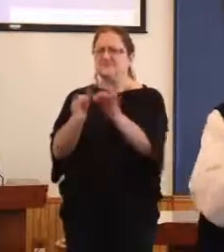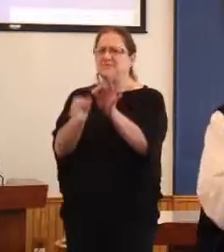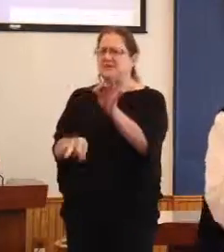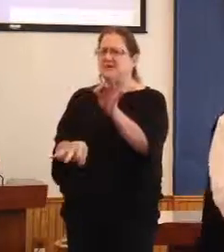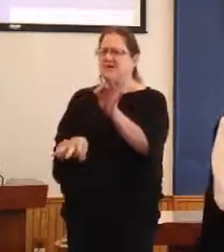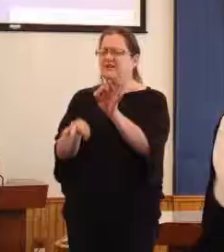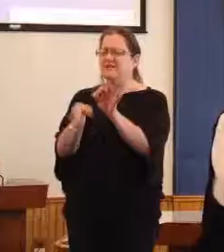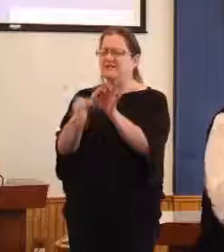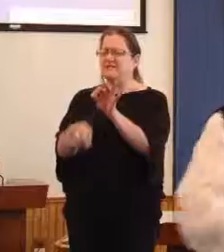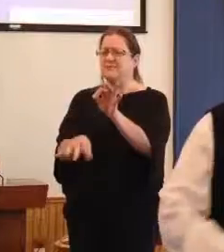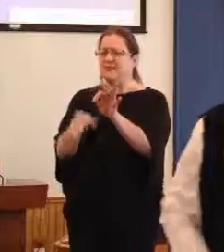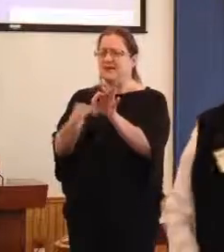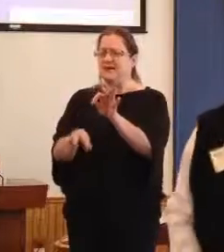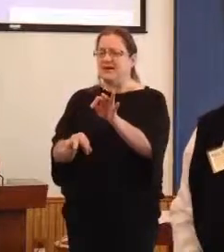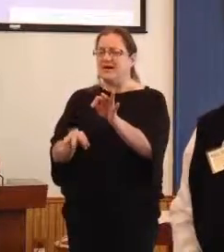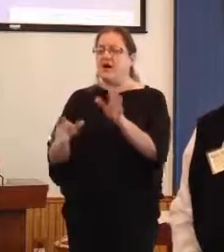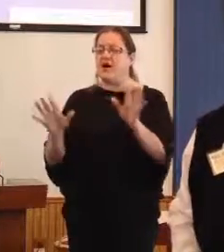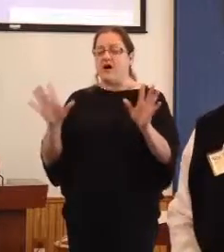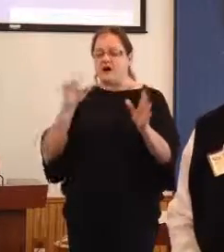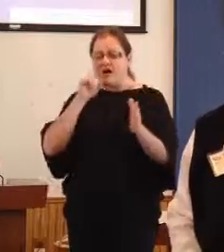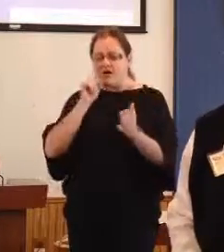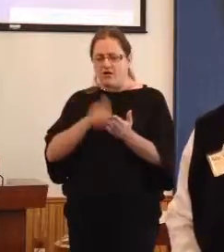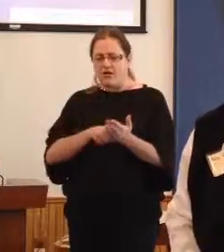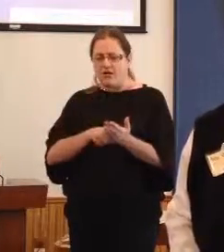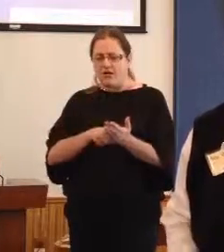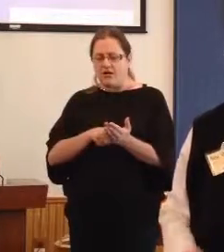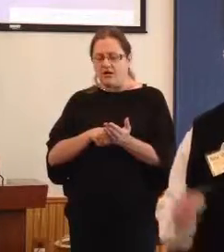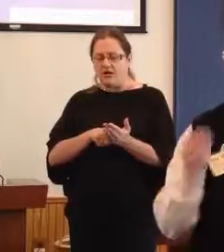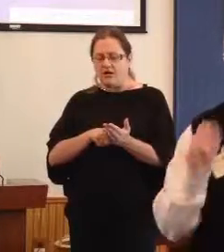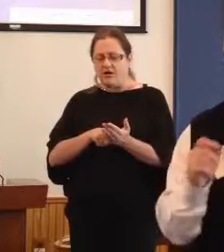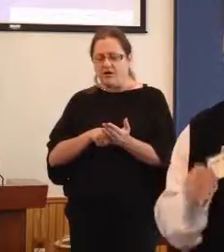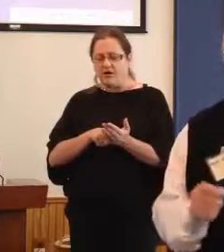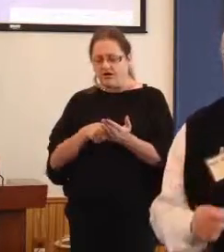then we recognize